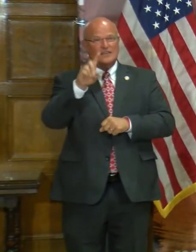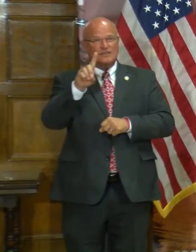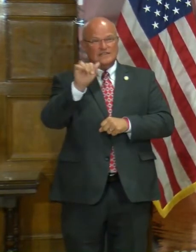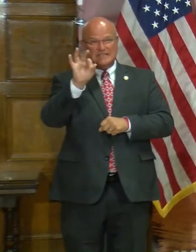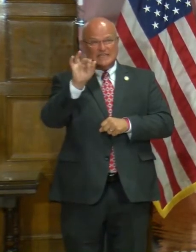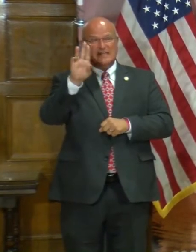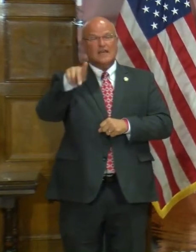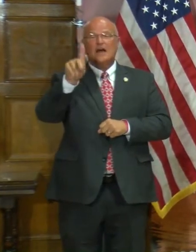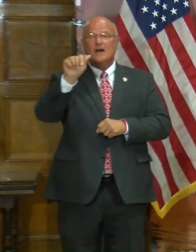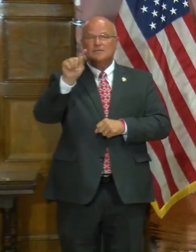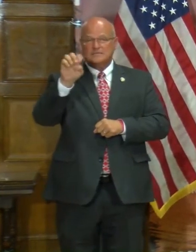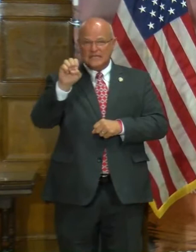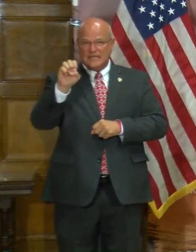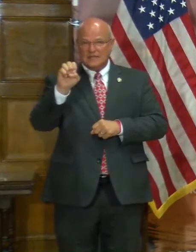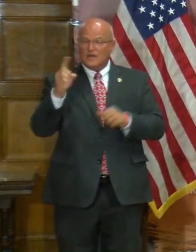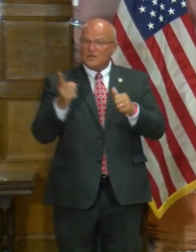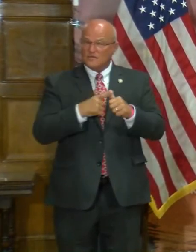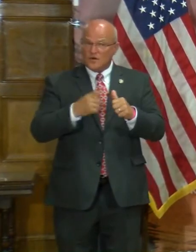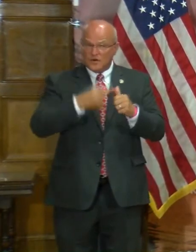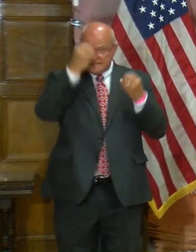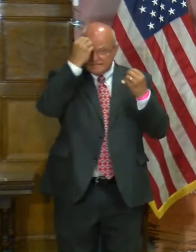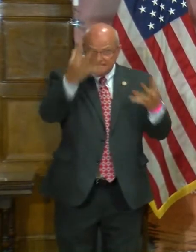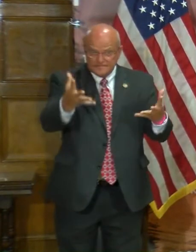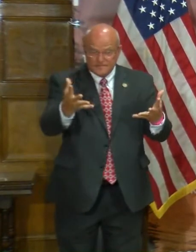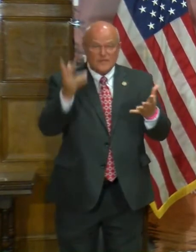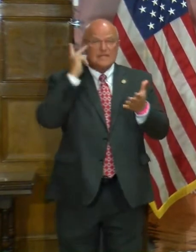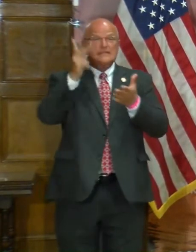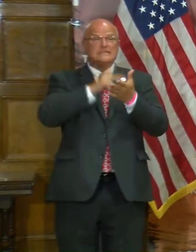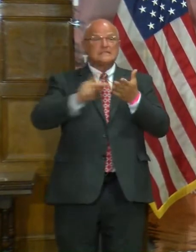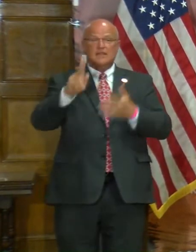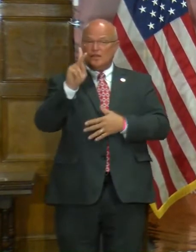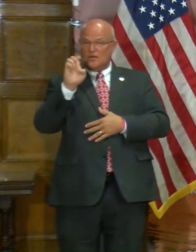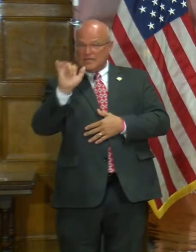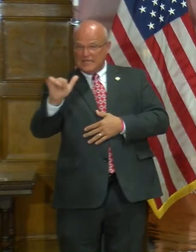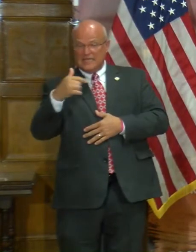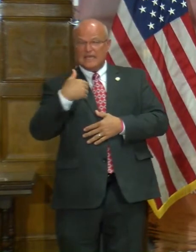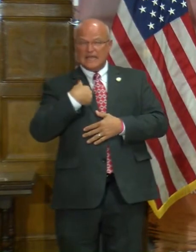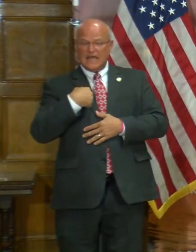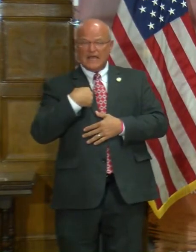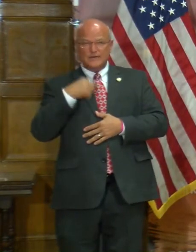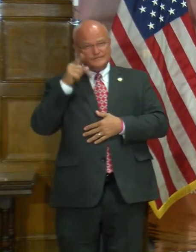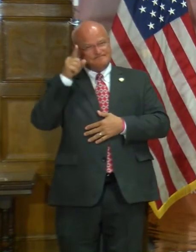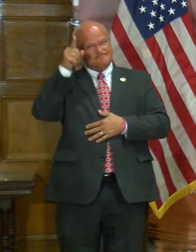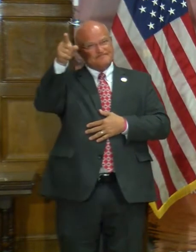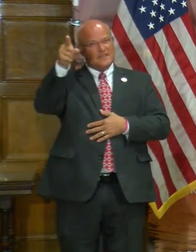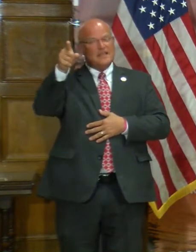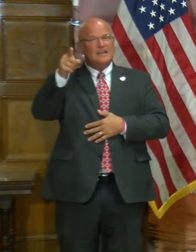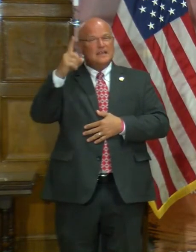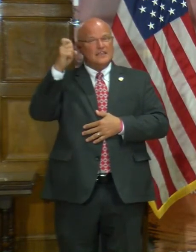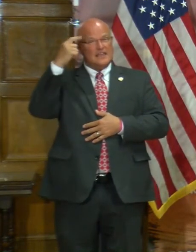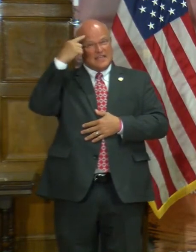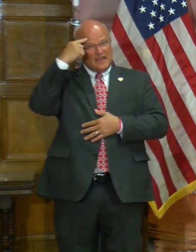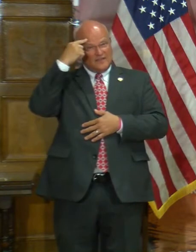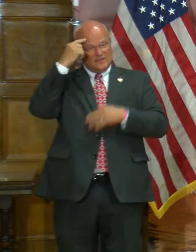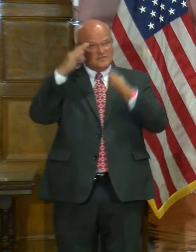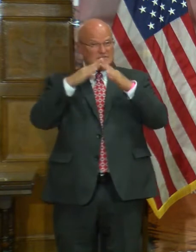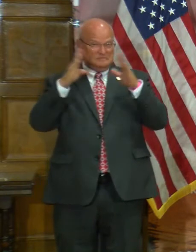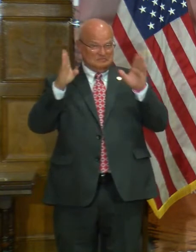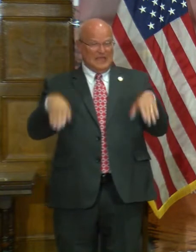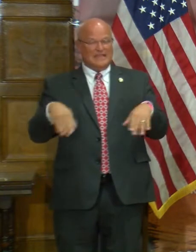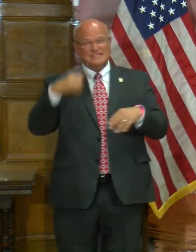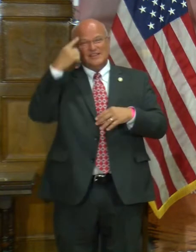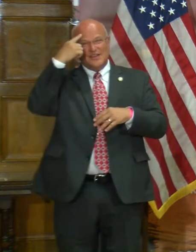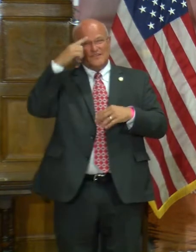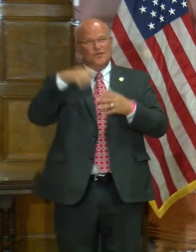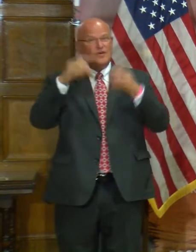update. I first want to say that Secretary Key and I were over at the Governor's Mansion